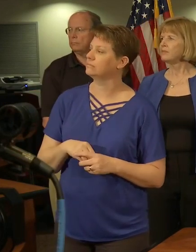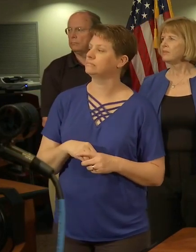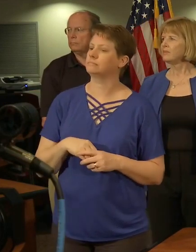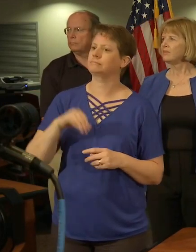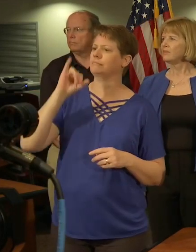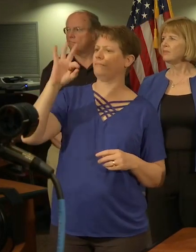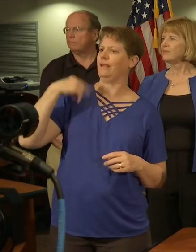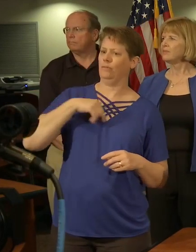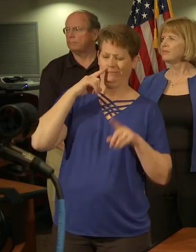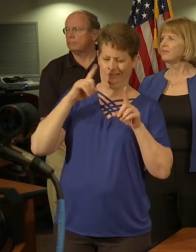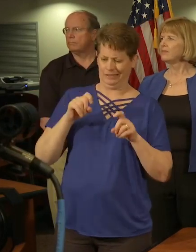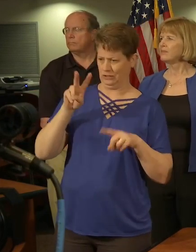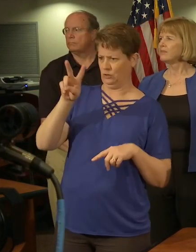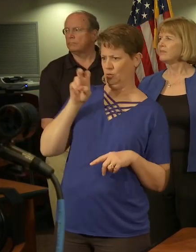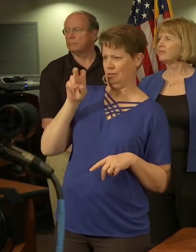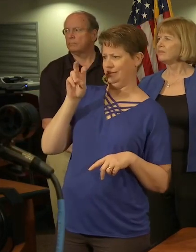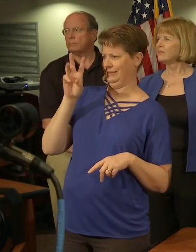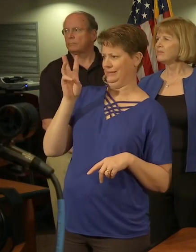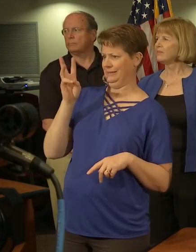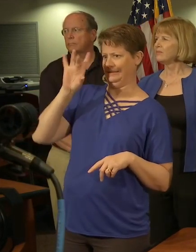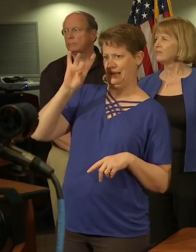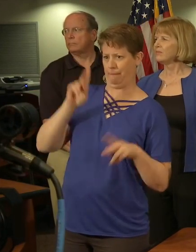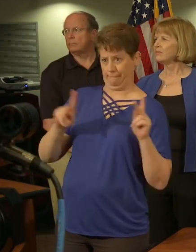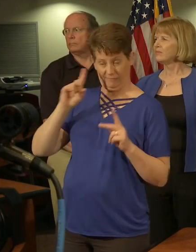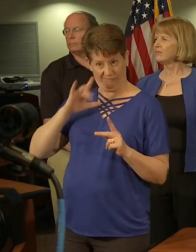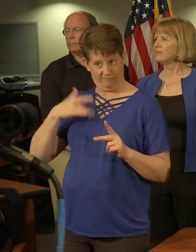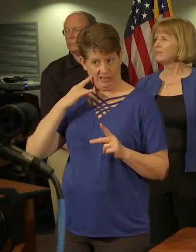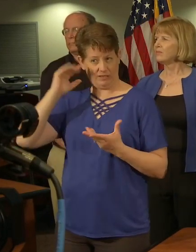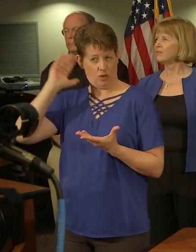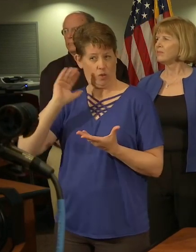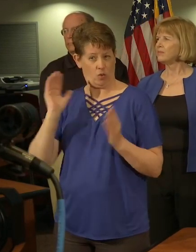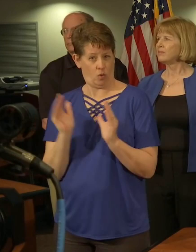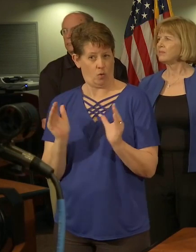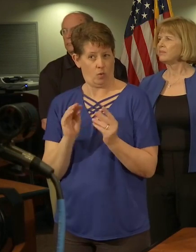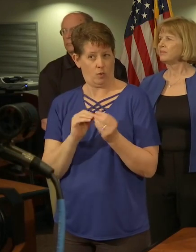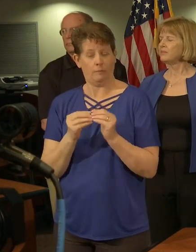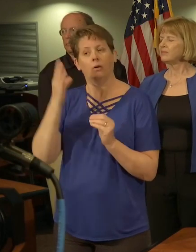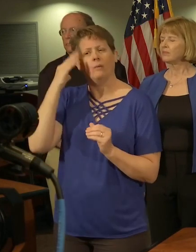we've only tested 268 people, do you feel like that's a low number? And if so,